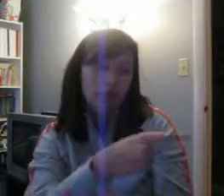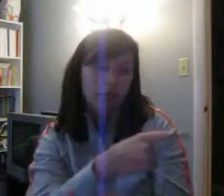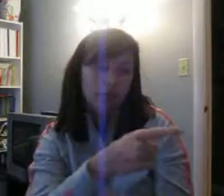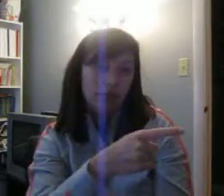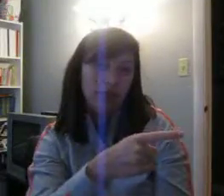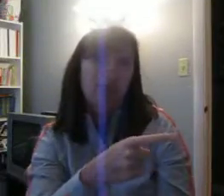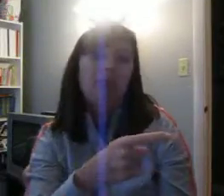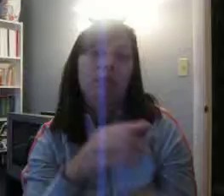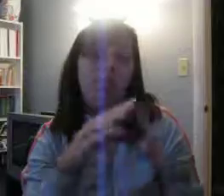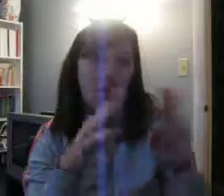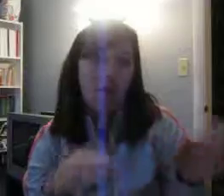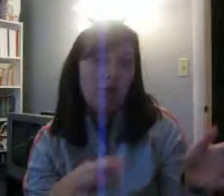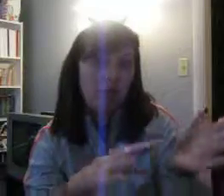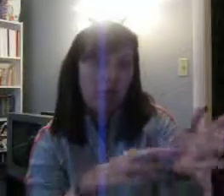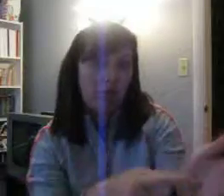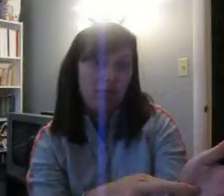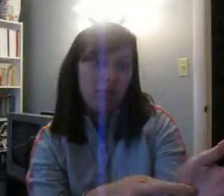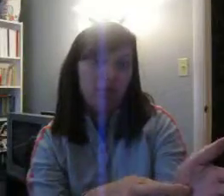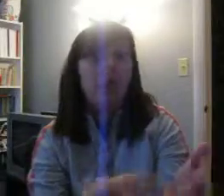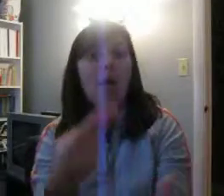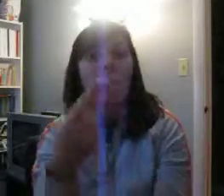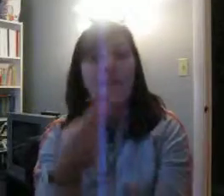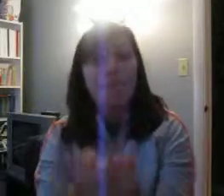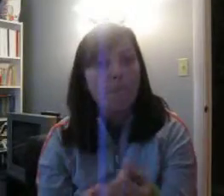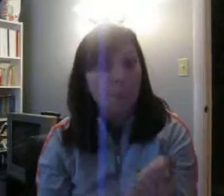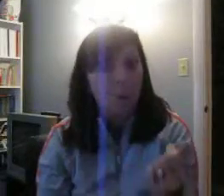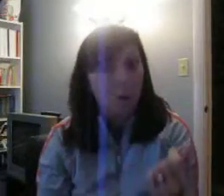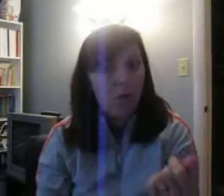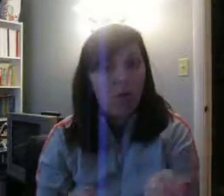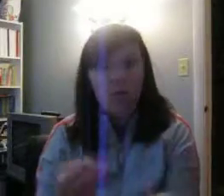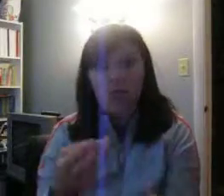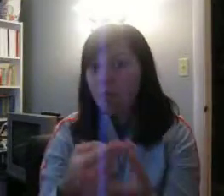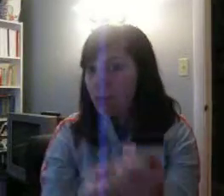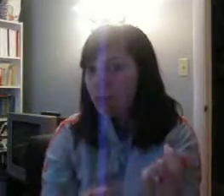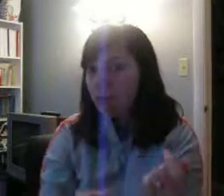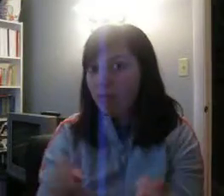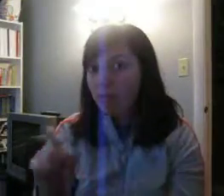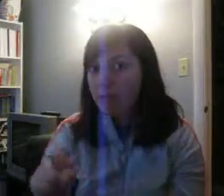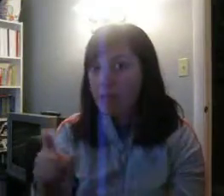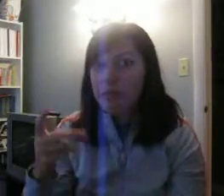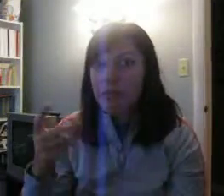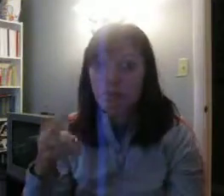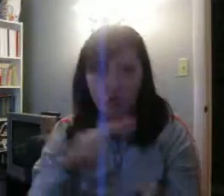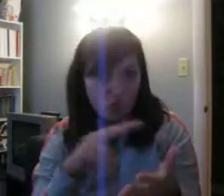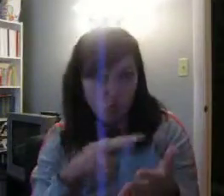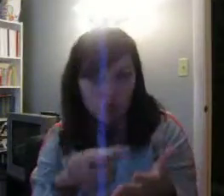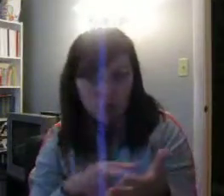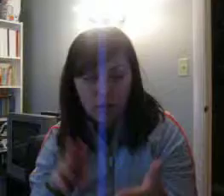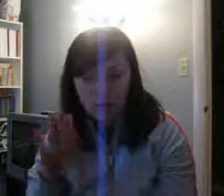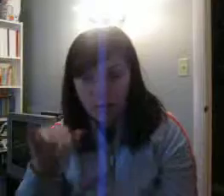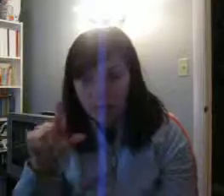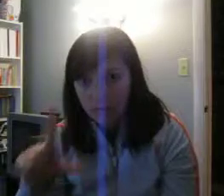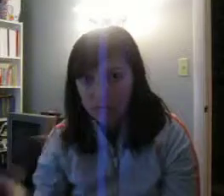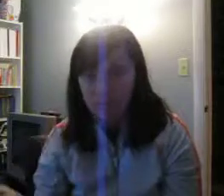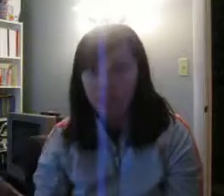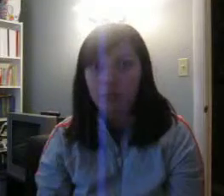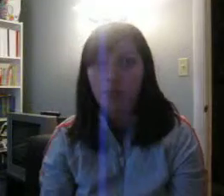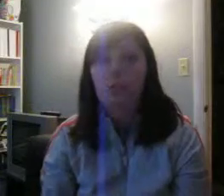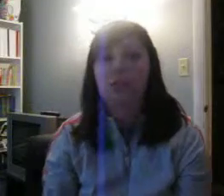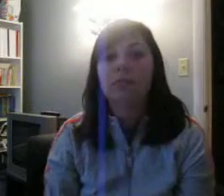bill. So now it's in Senate, and the same exact thing happens. Then everybody, all